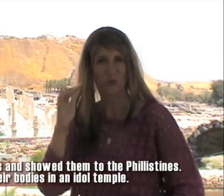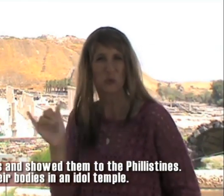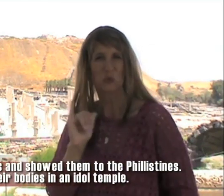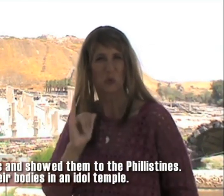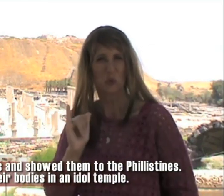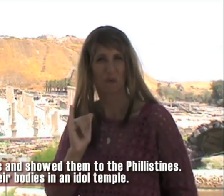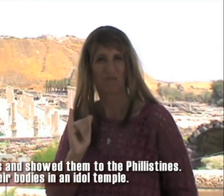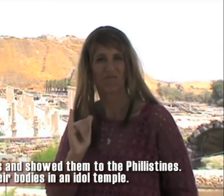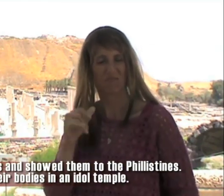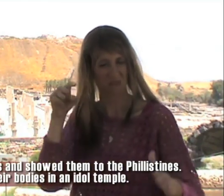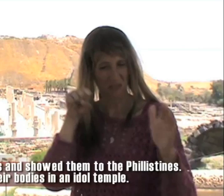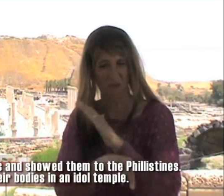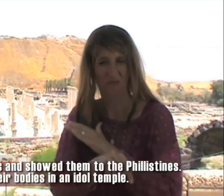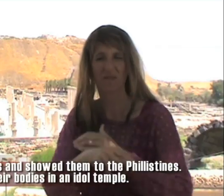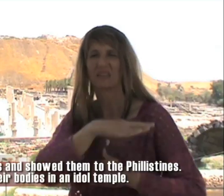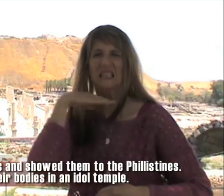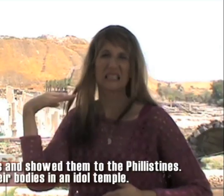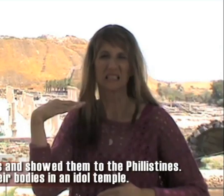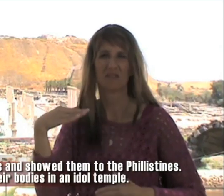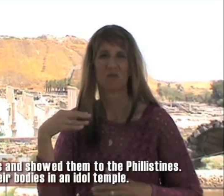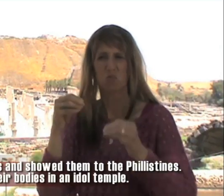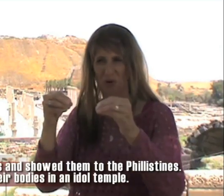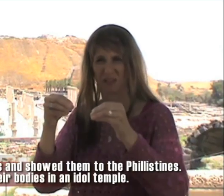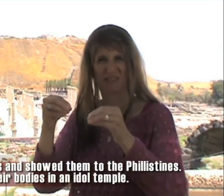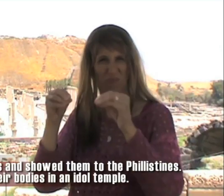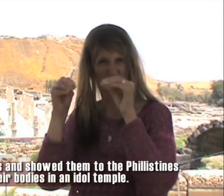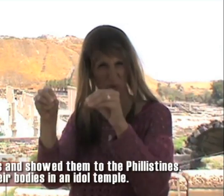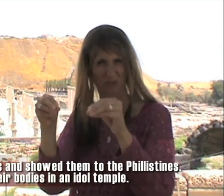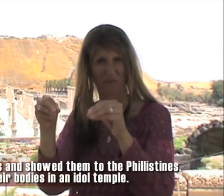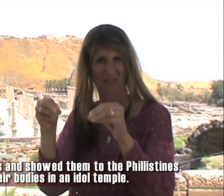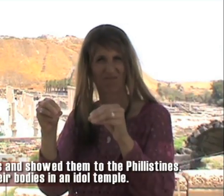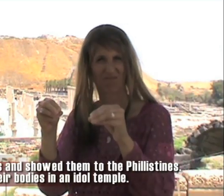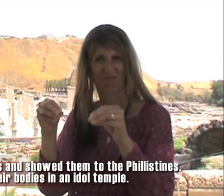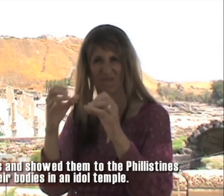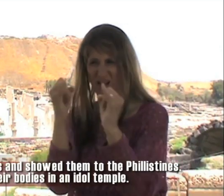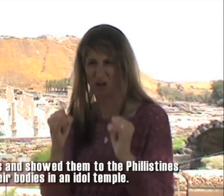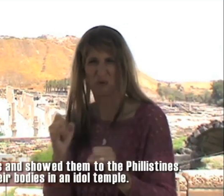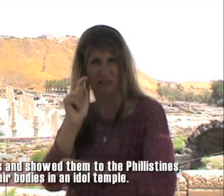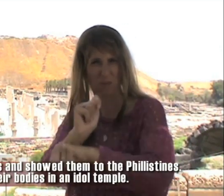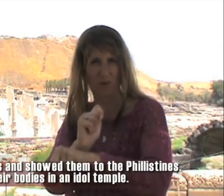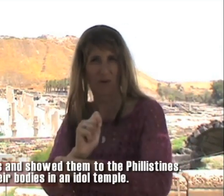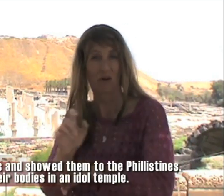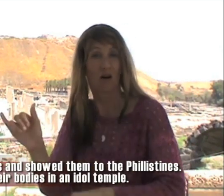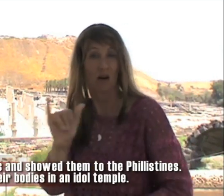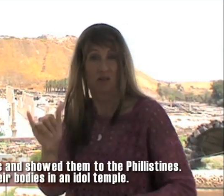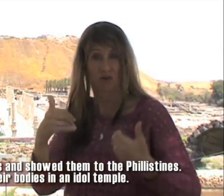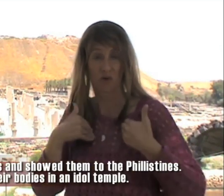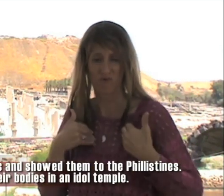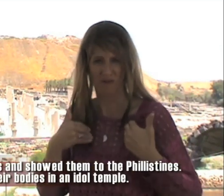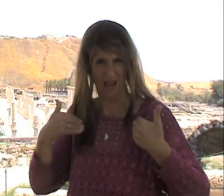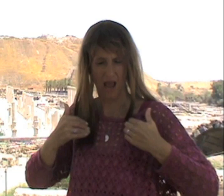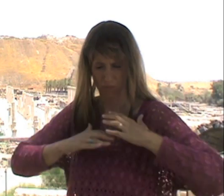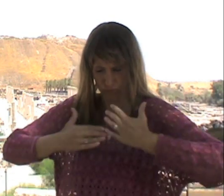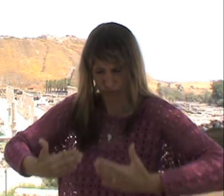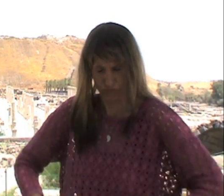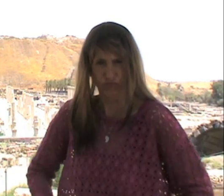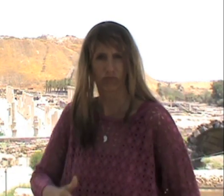The sons' heads were also decapitated and put in the idol temple as well. And they